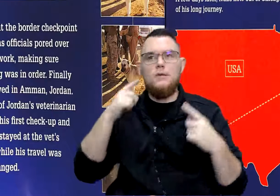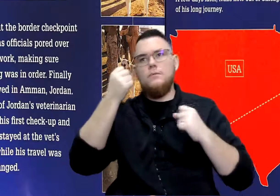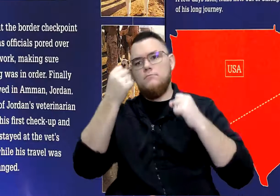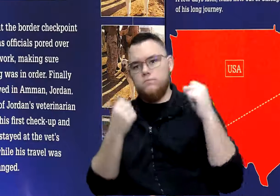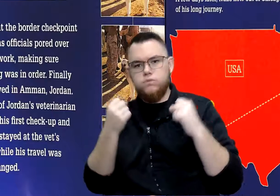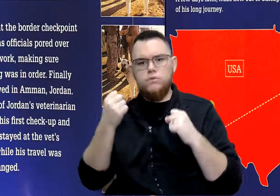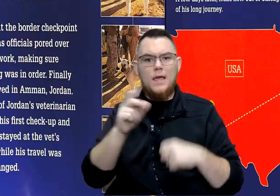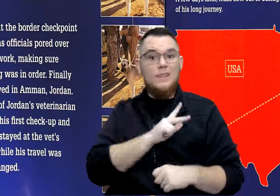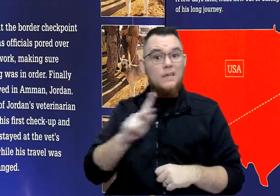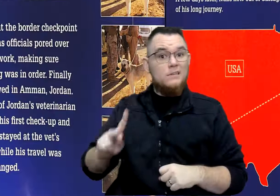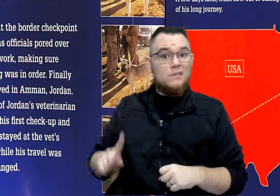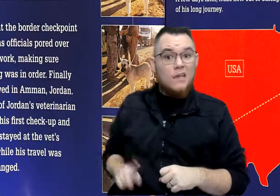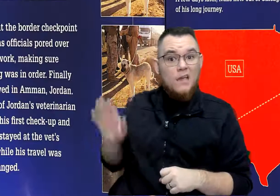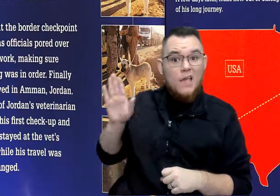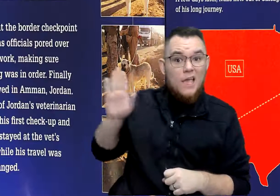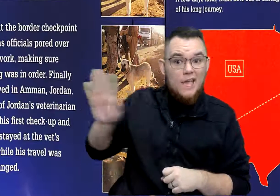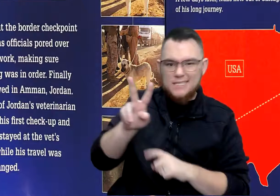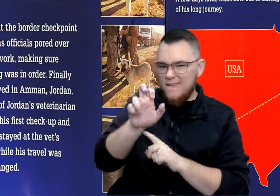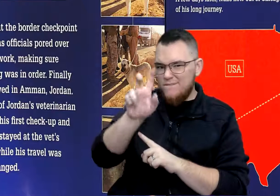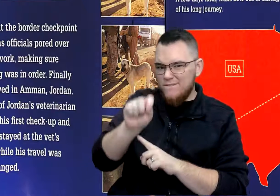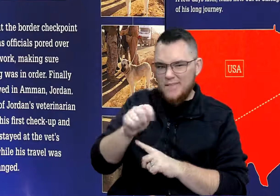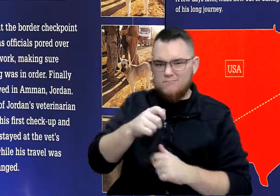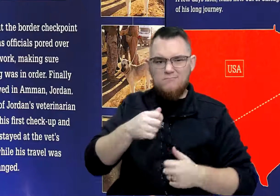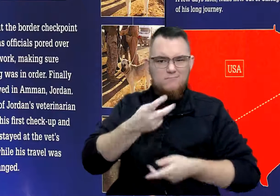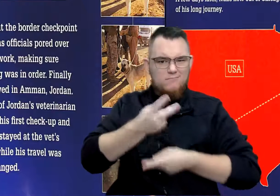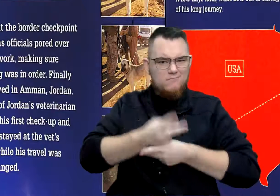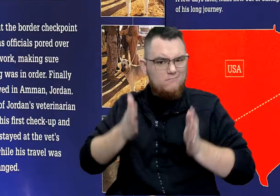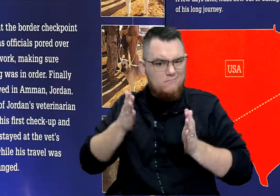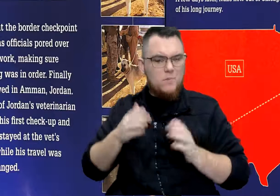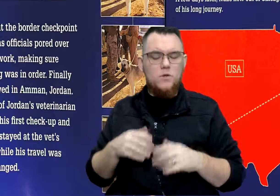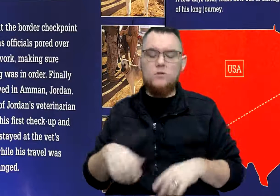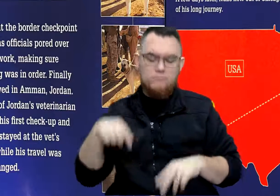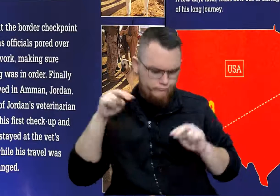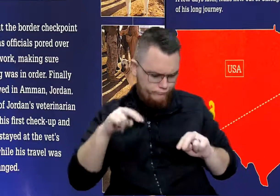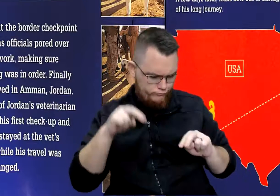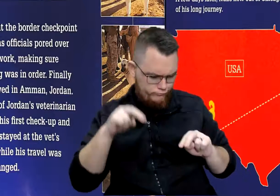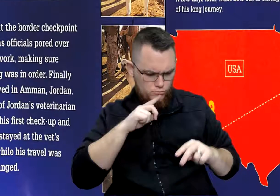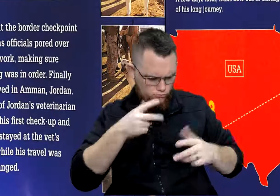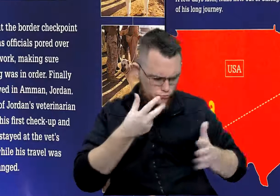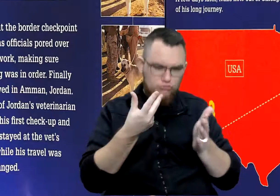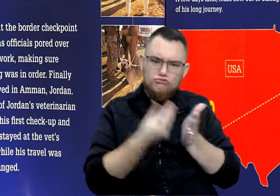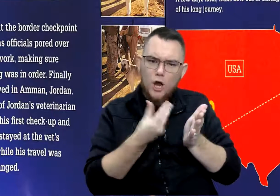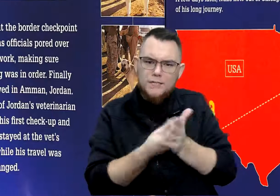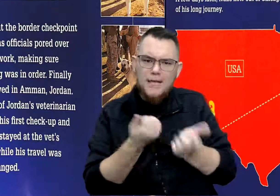first checkup and shots. He stayed at the vet's kennels while his travel was being arranged.